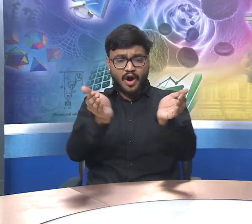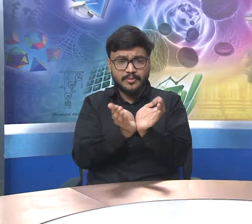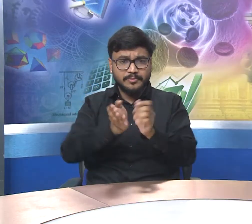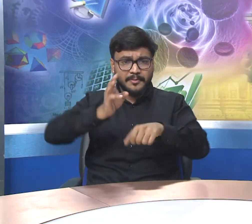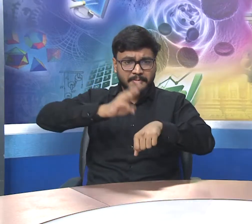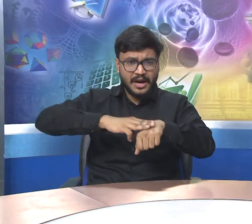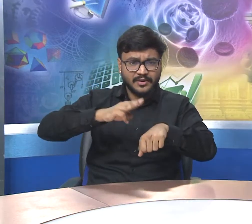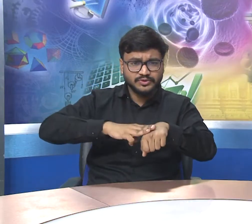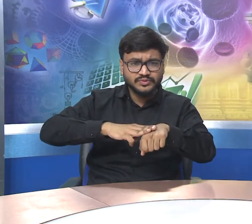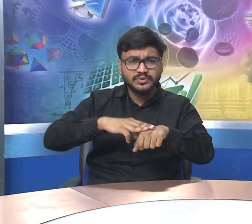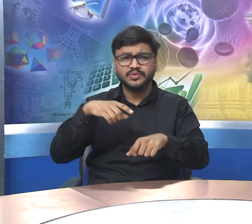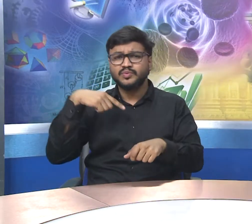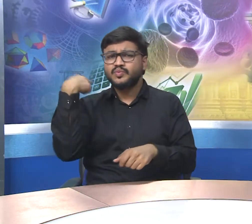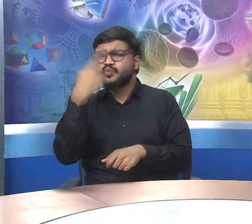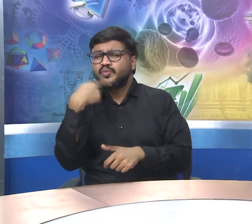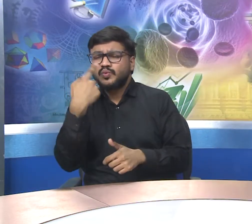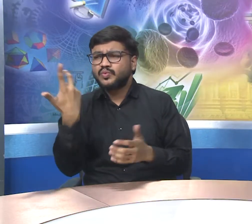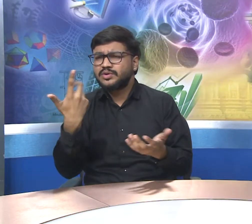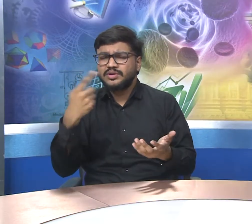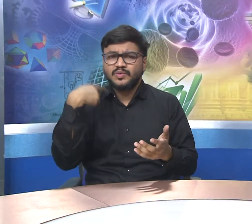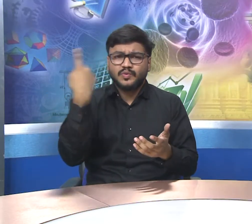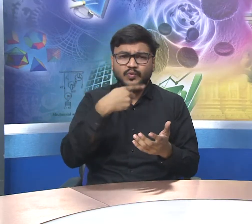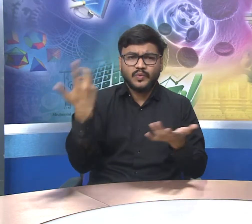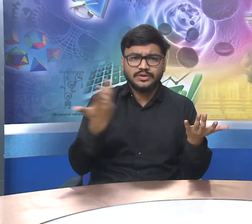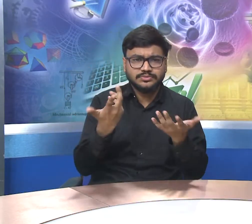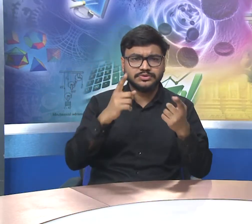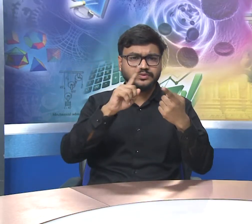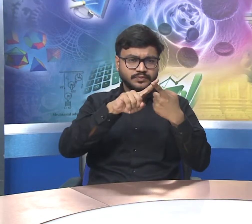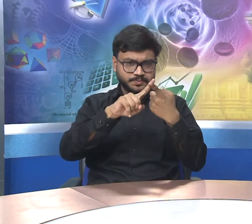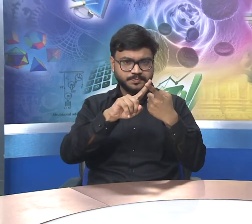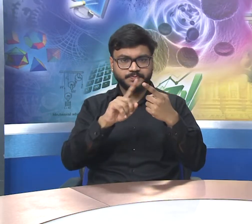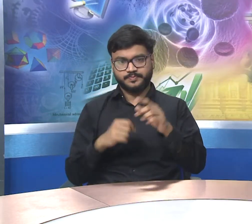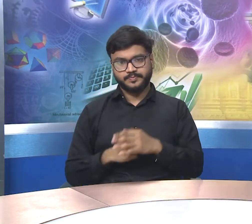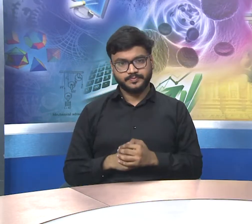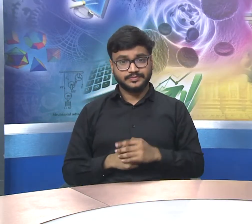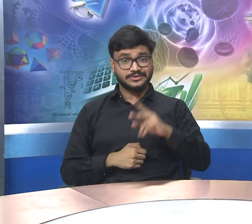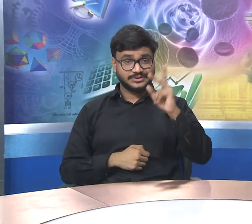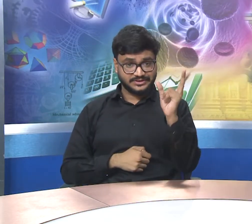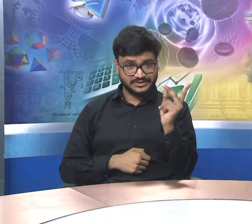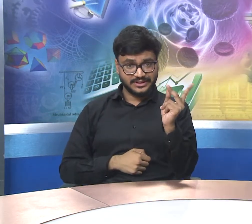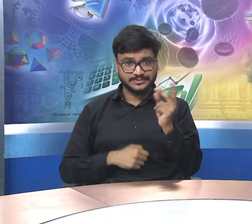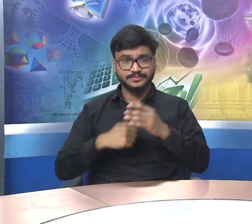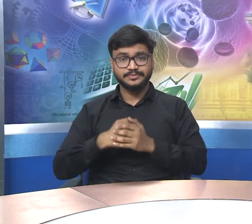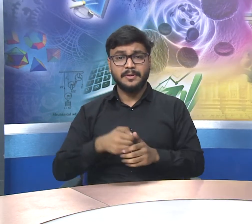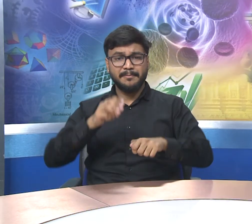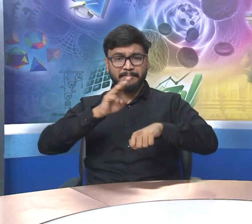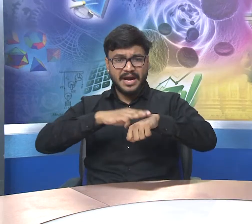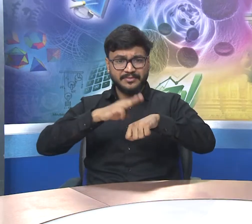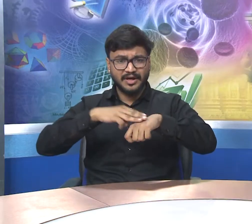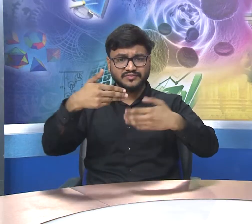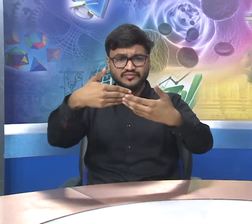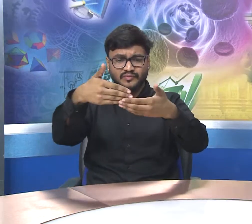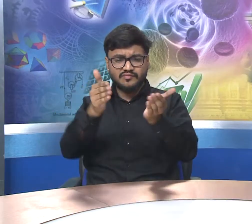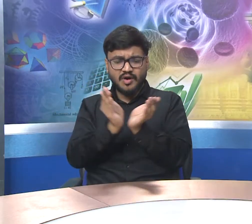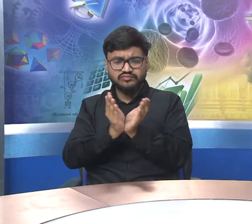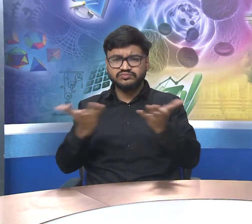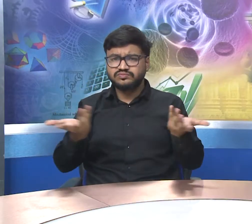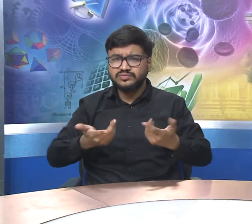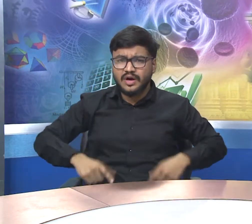at the first, we can also know about who are the members of this community, and the second, where do